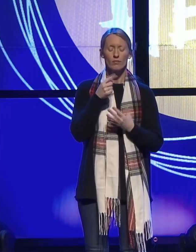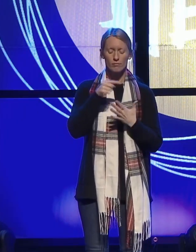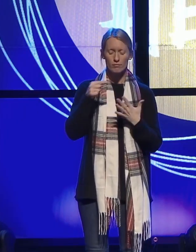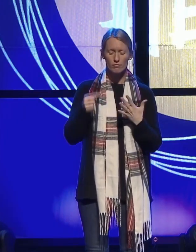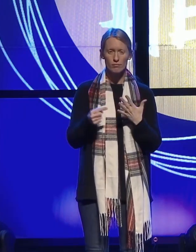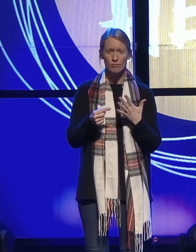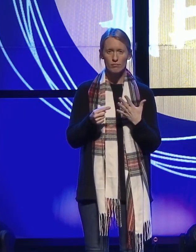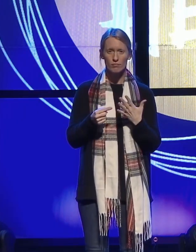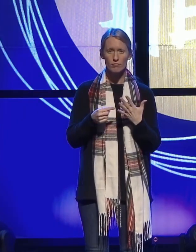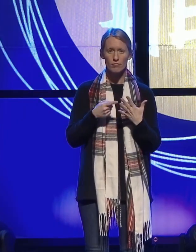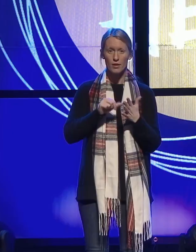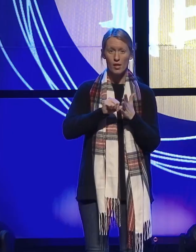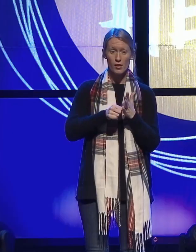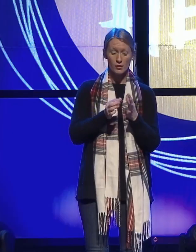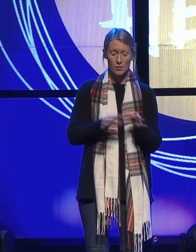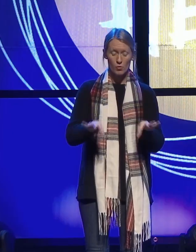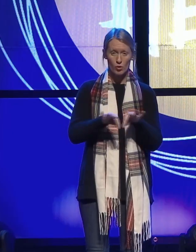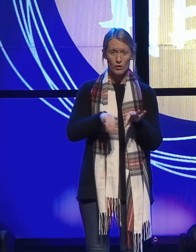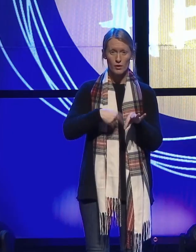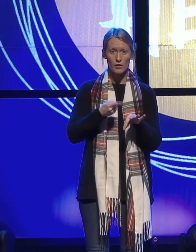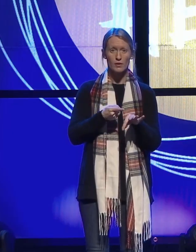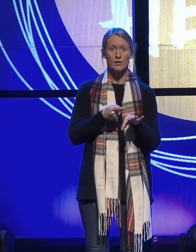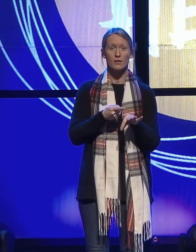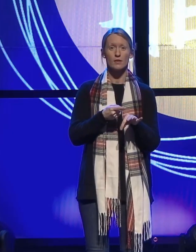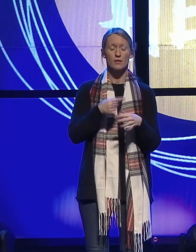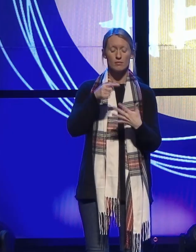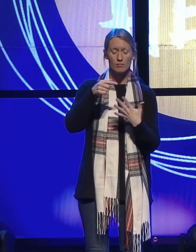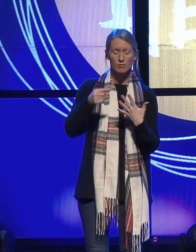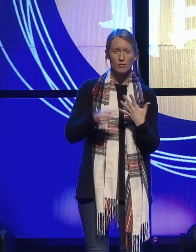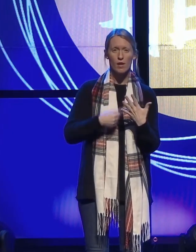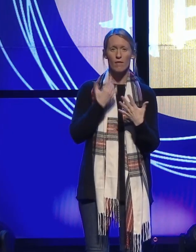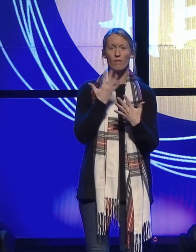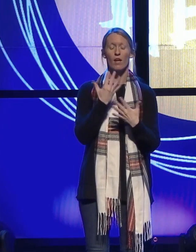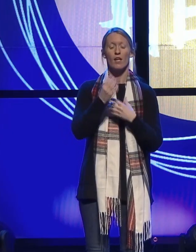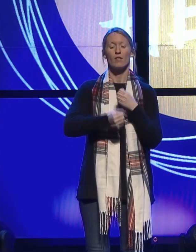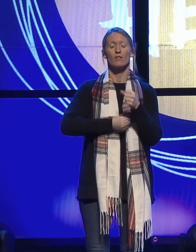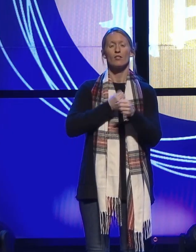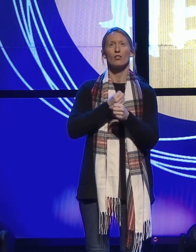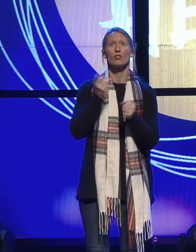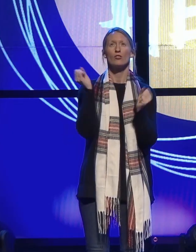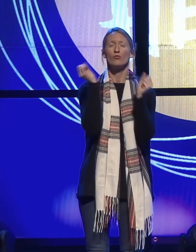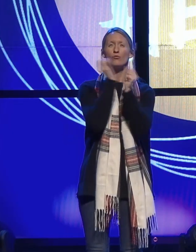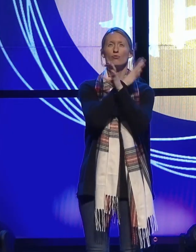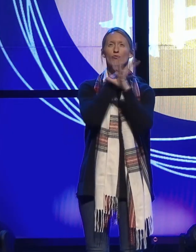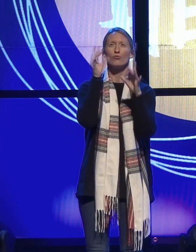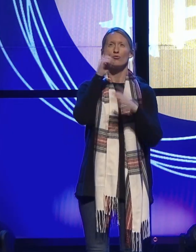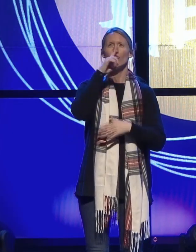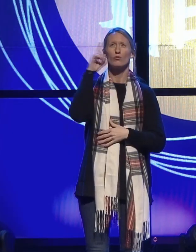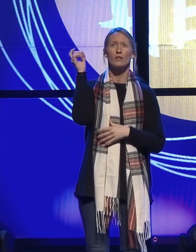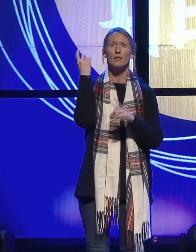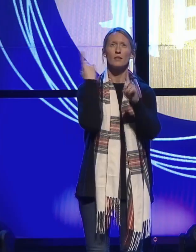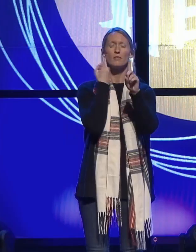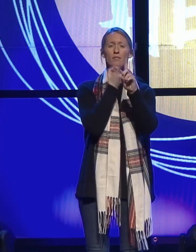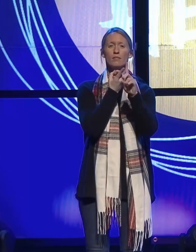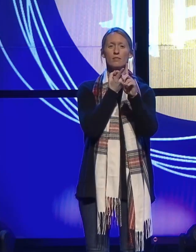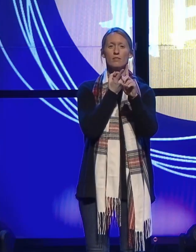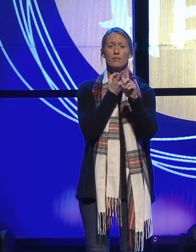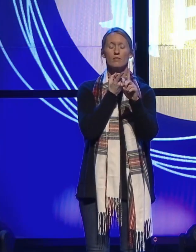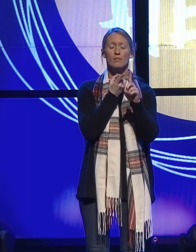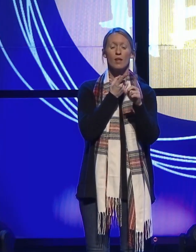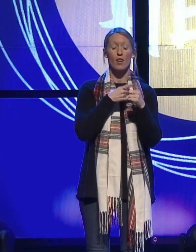area? Like, what's the 5-year vision? What's the 5-year dream? And then think, what can I do this